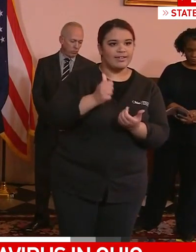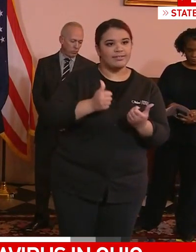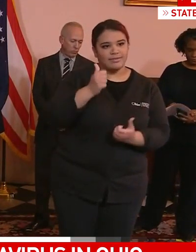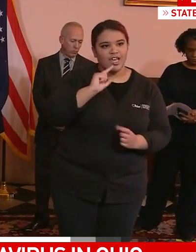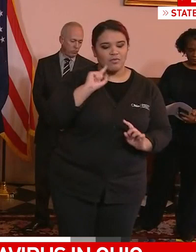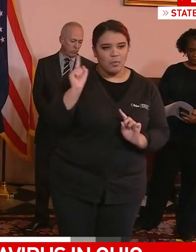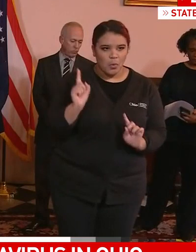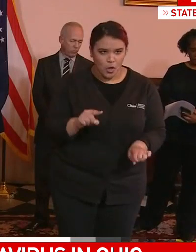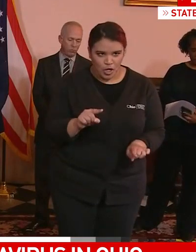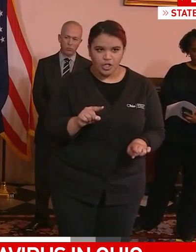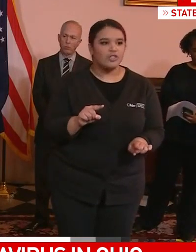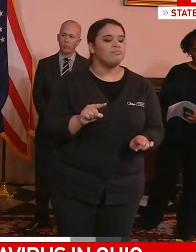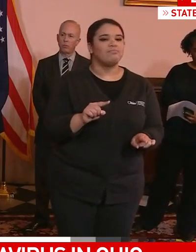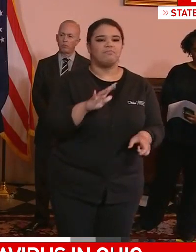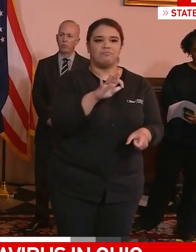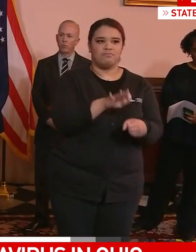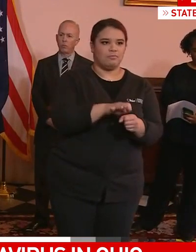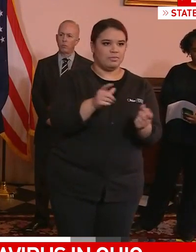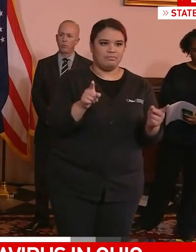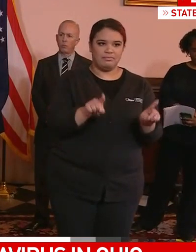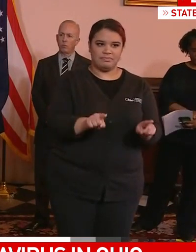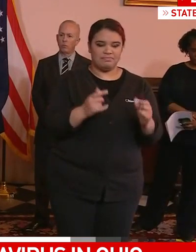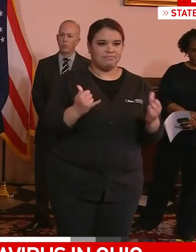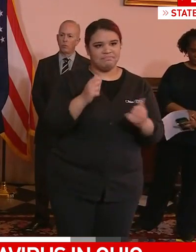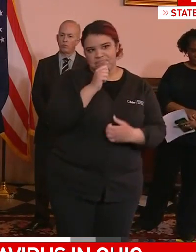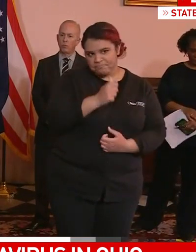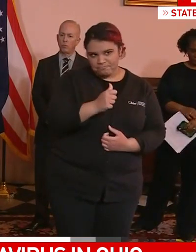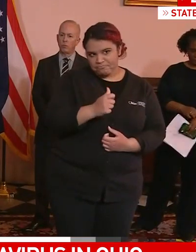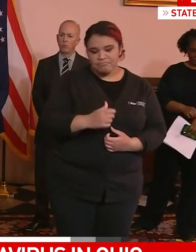p.m. As we move forward,